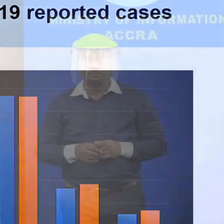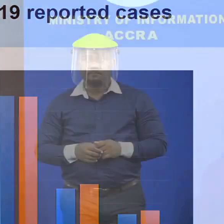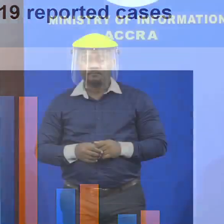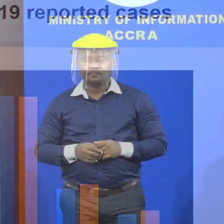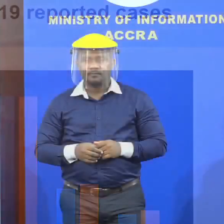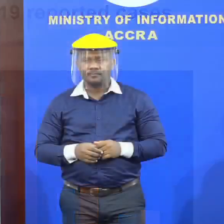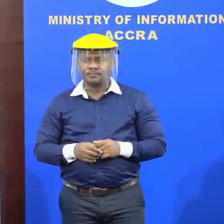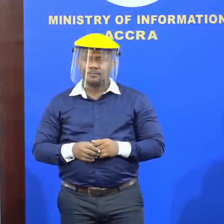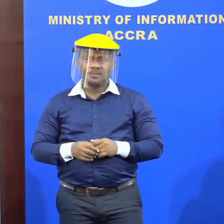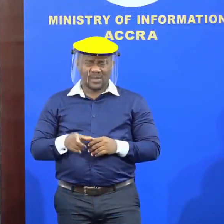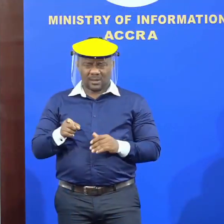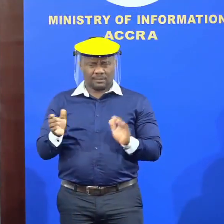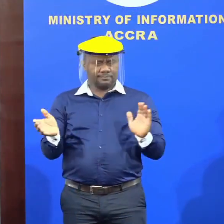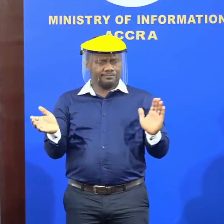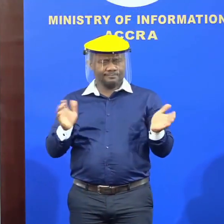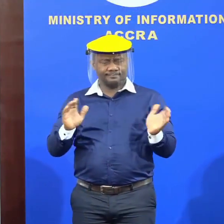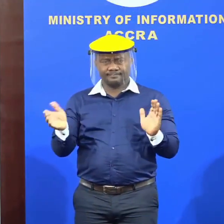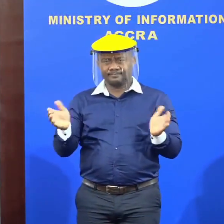could also